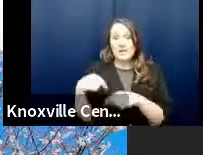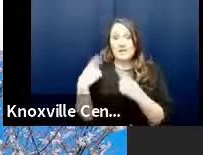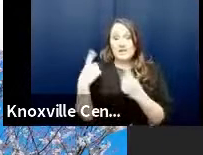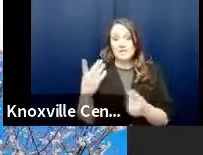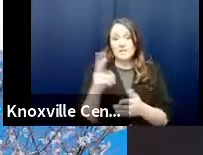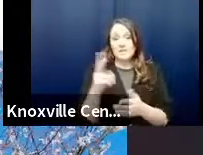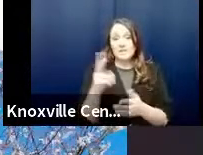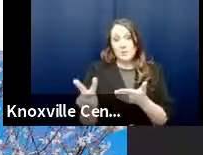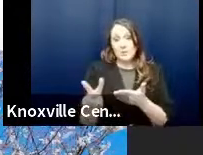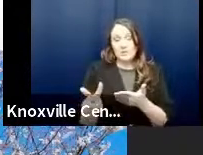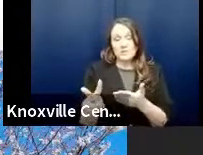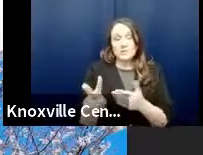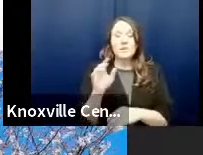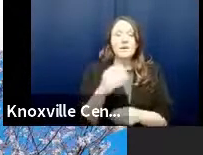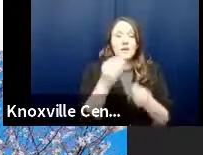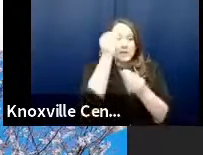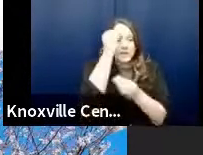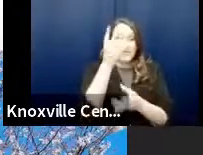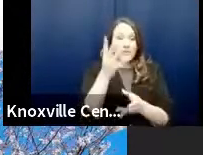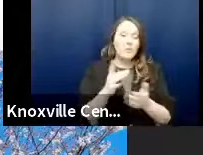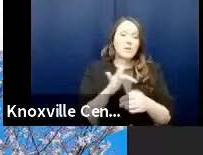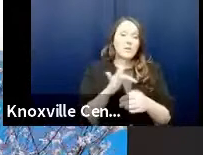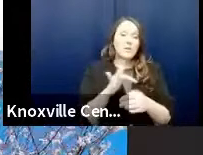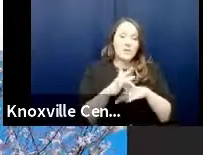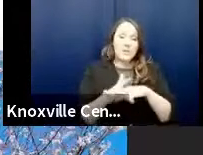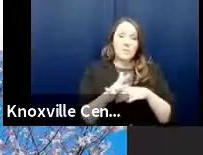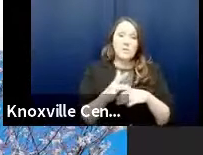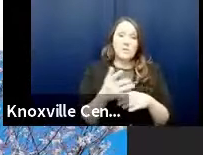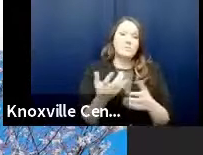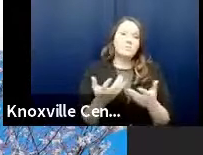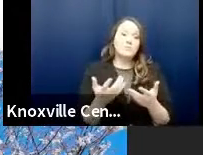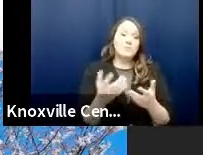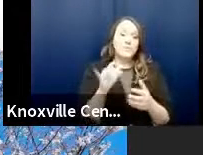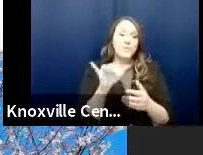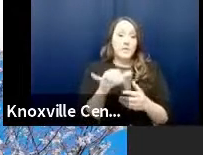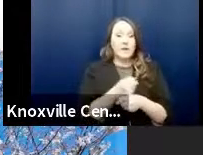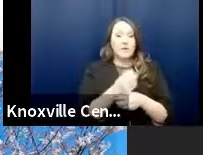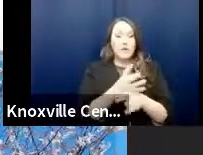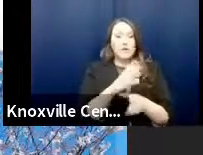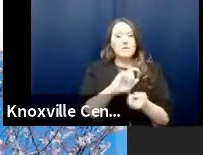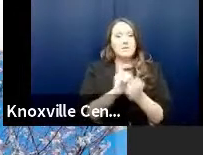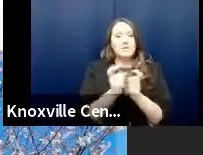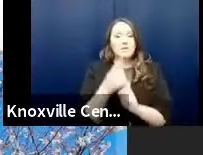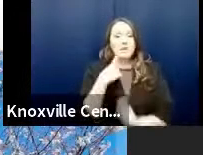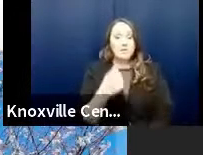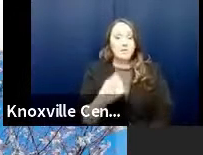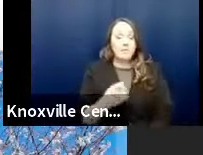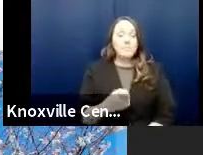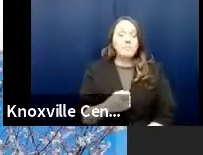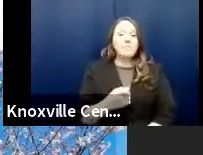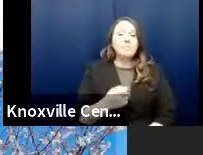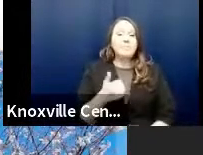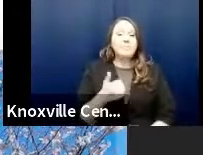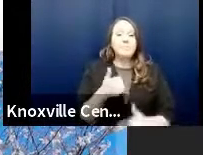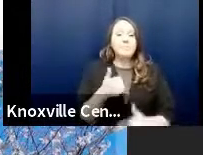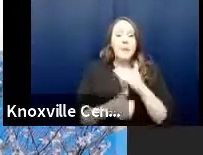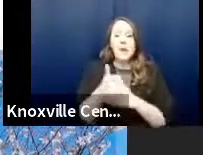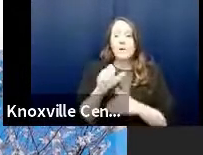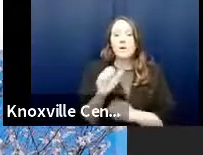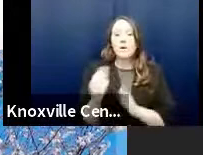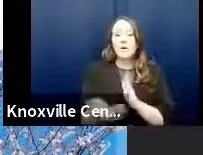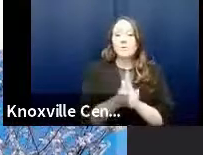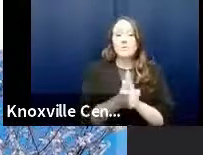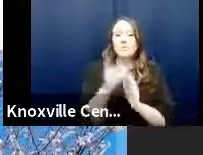14 days. The information available leads us to represent this benchmark as red. And finally, under our supplemental